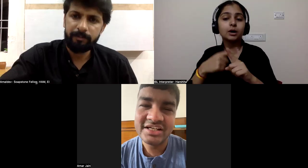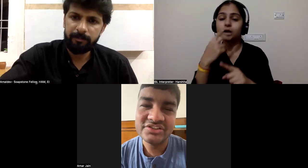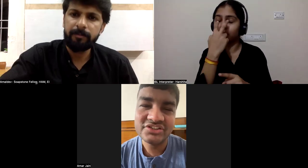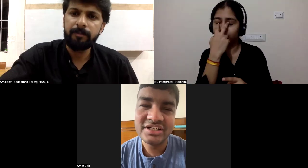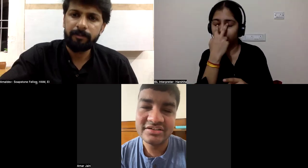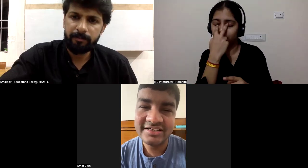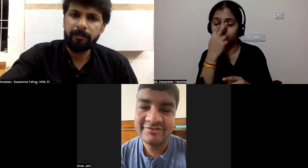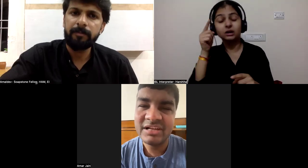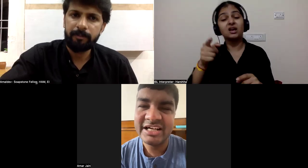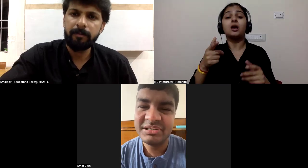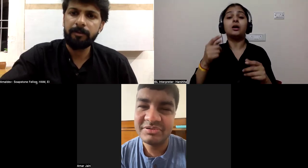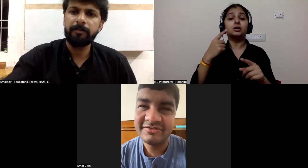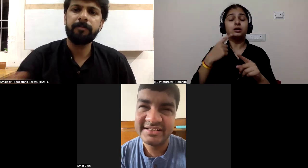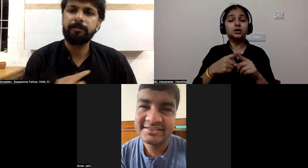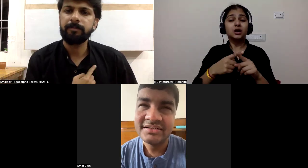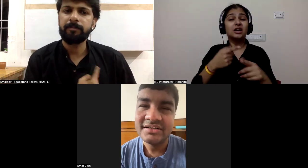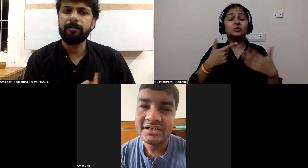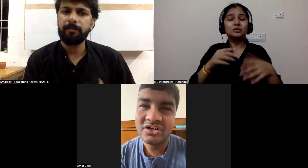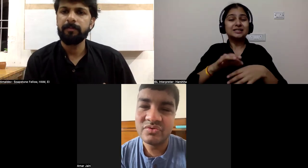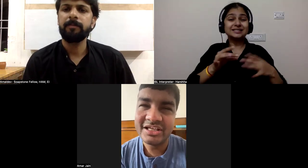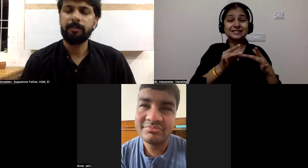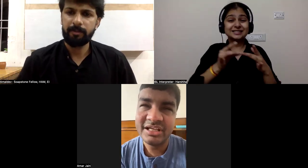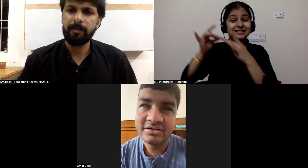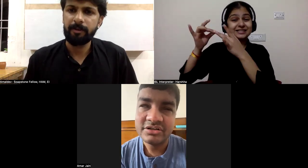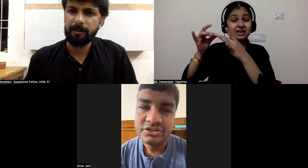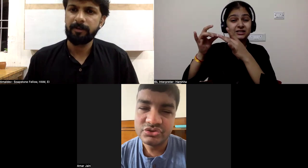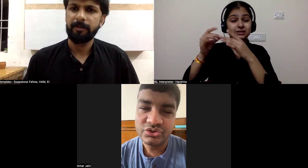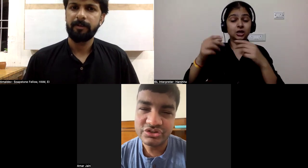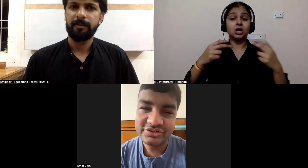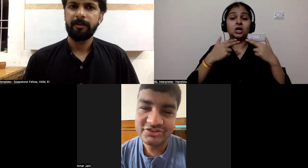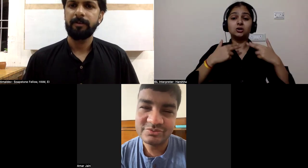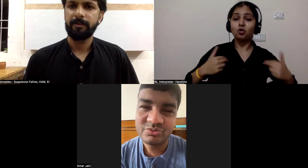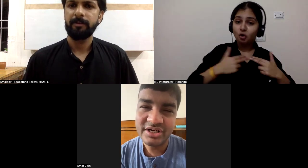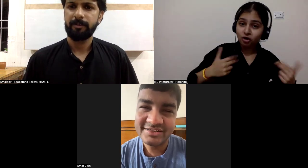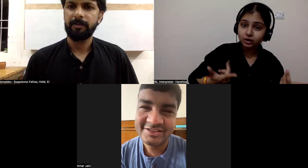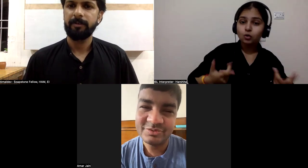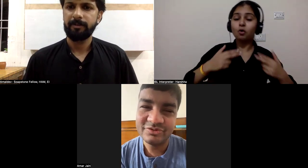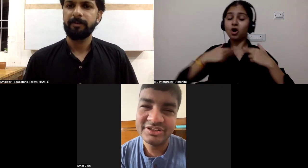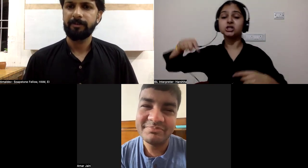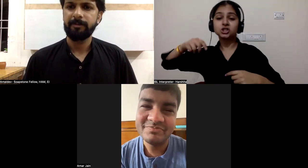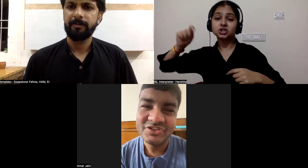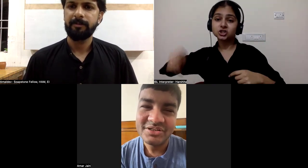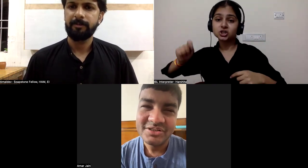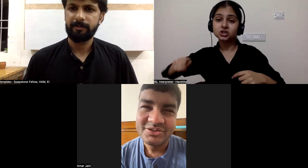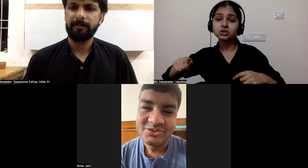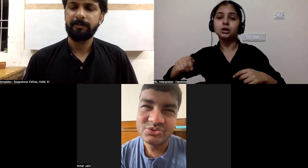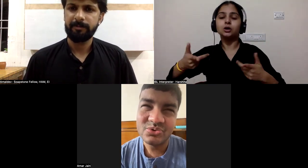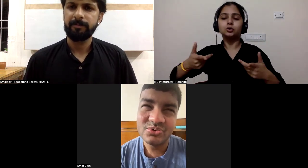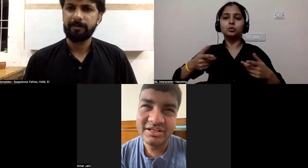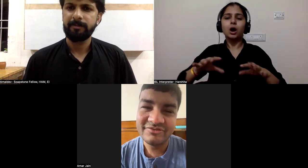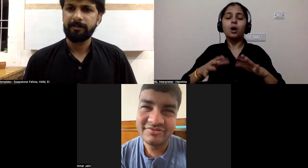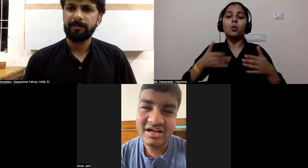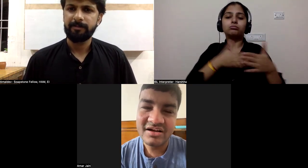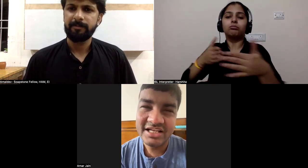about challenges that deaf-blind people face and how we can make judicial systems more accessible for them.